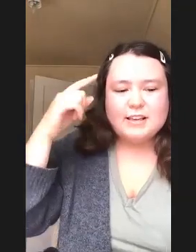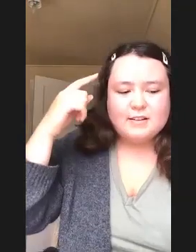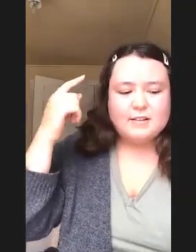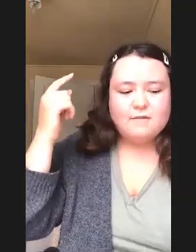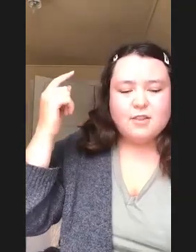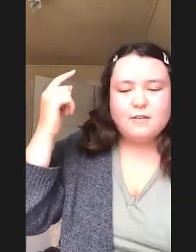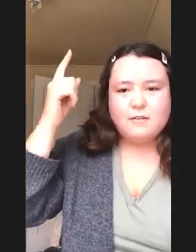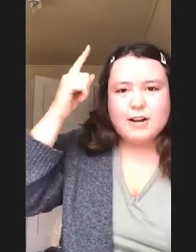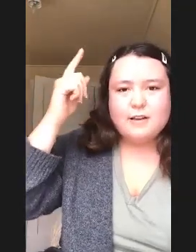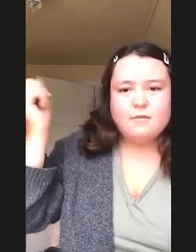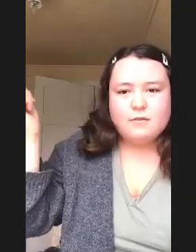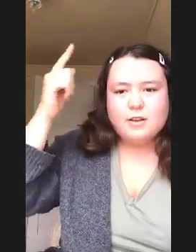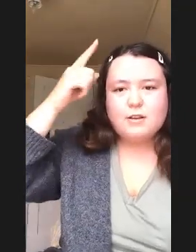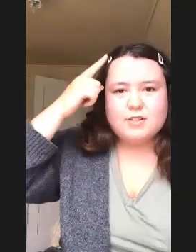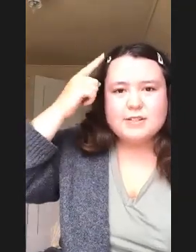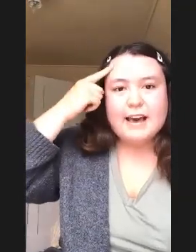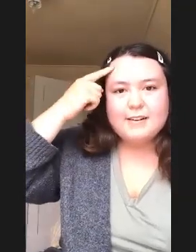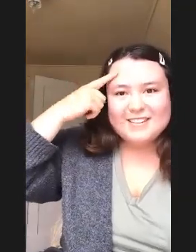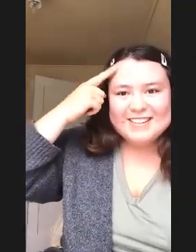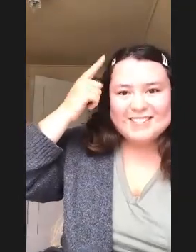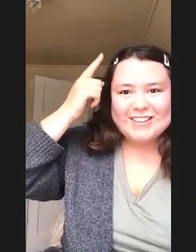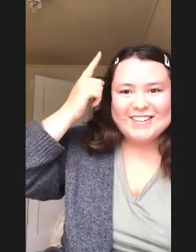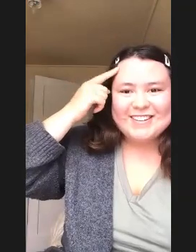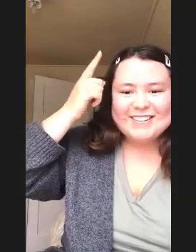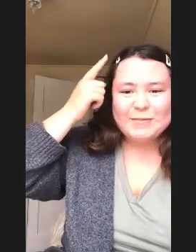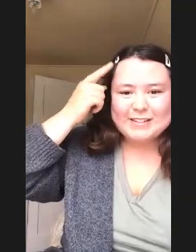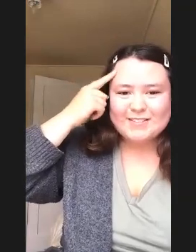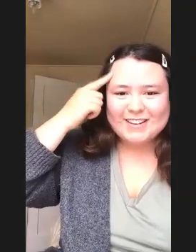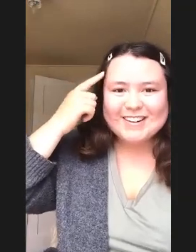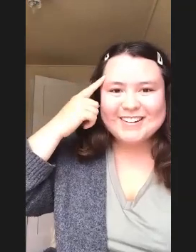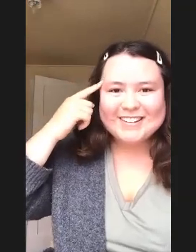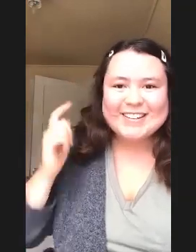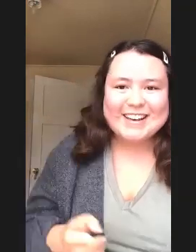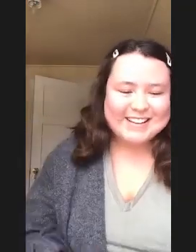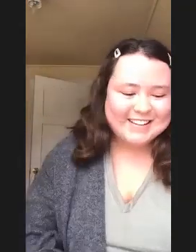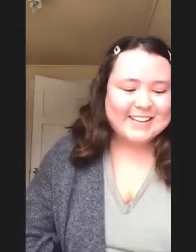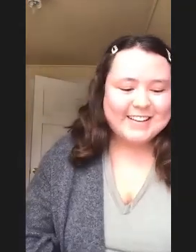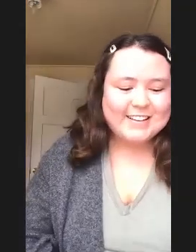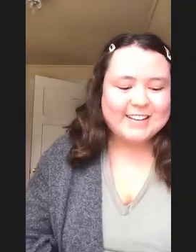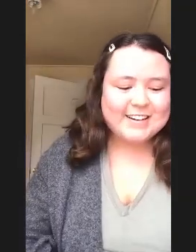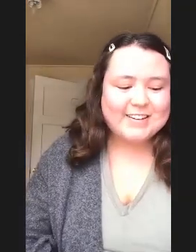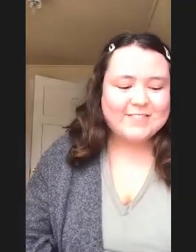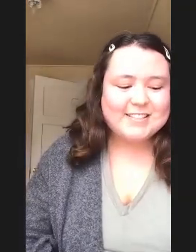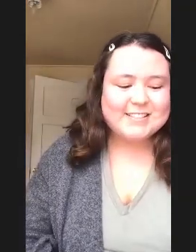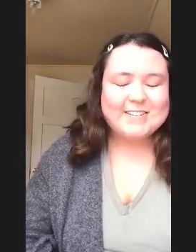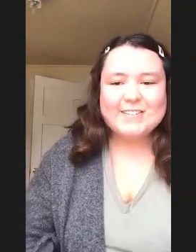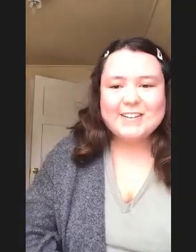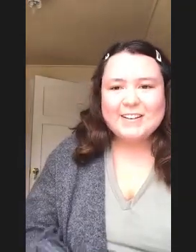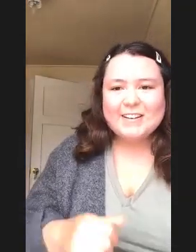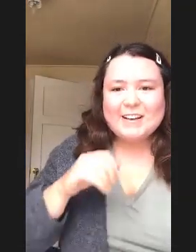then with your forehead, you would do dad with your pointer finger. Yeah. And so I'll